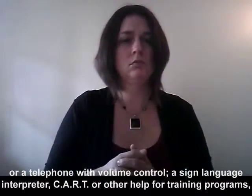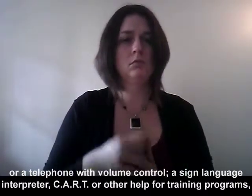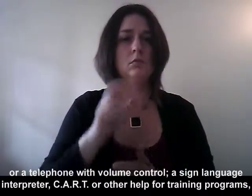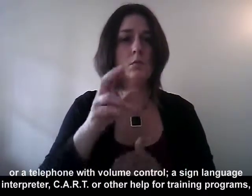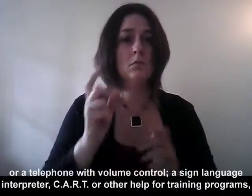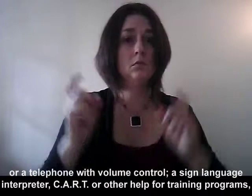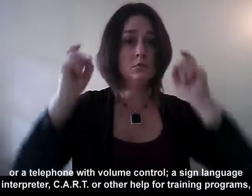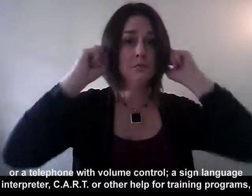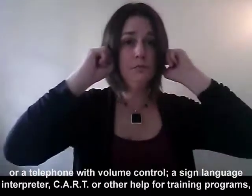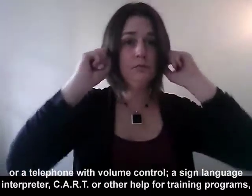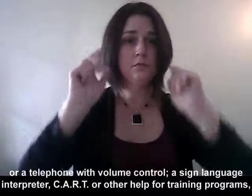training programs,